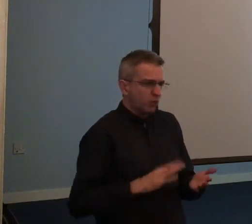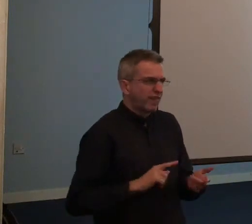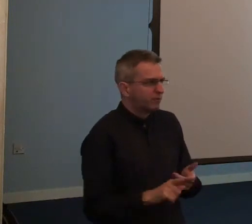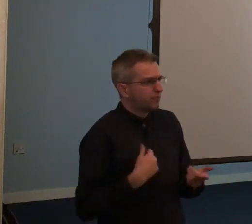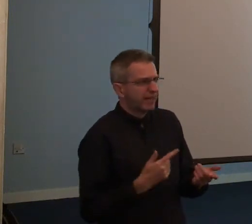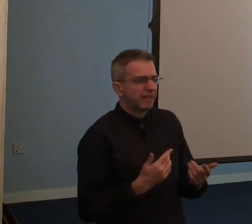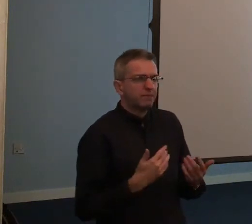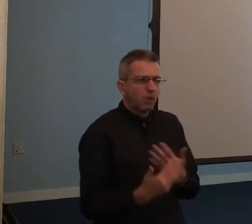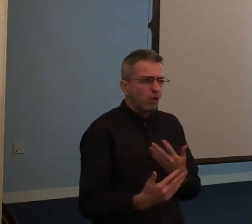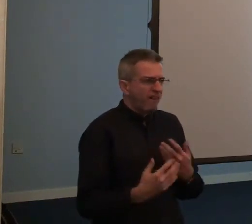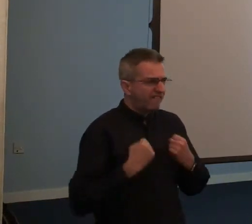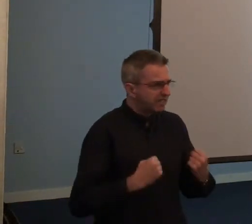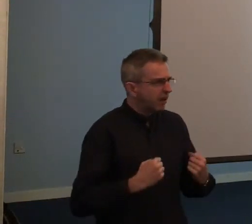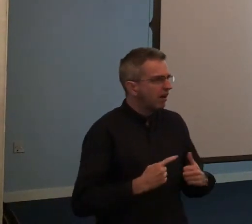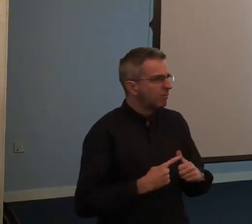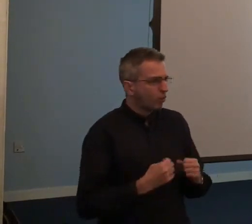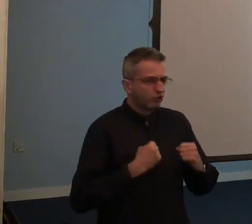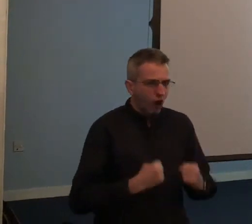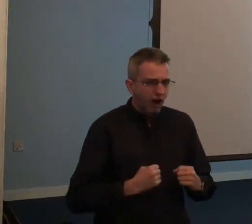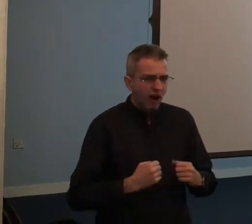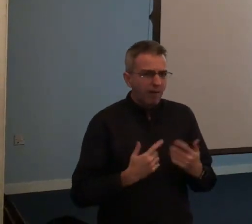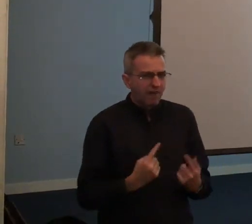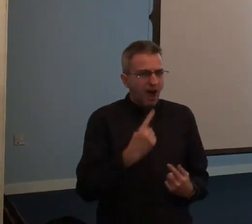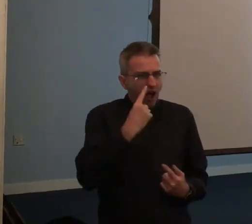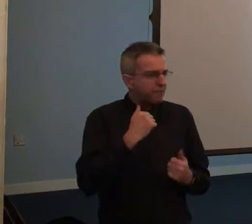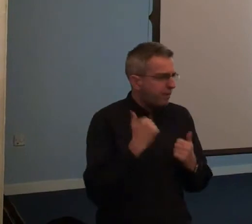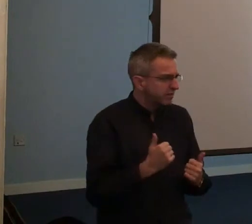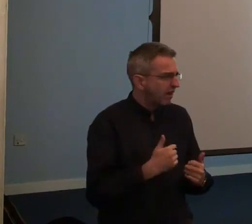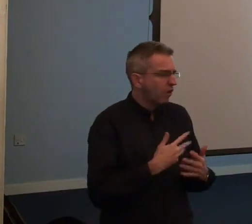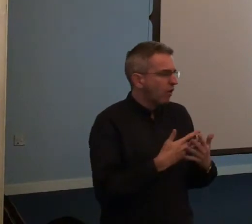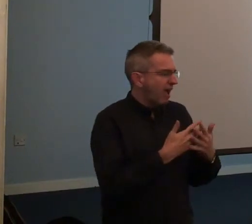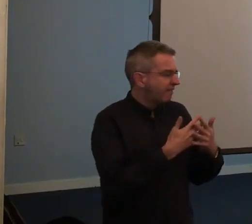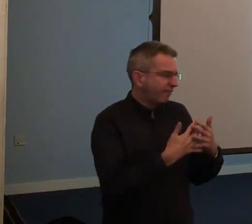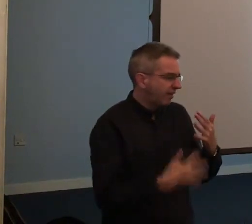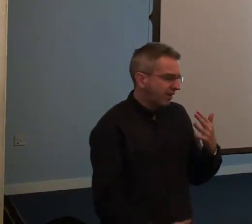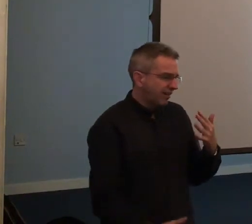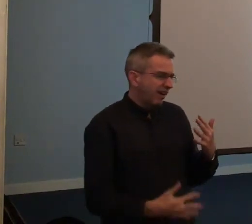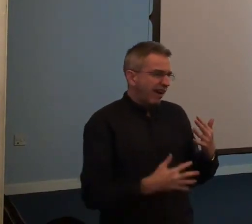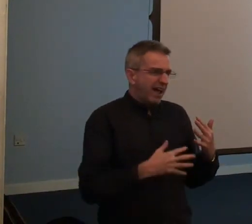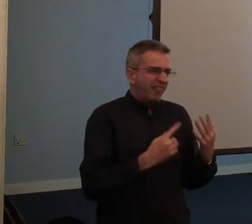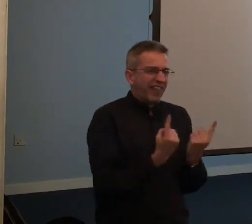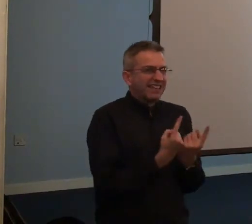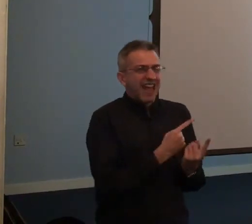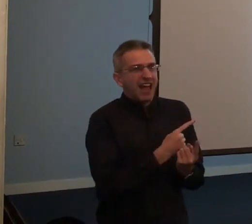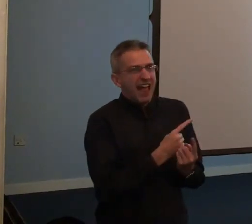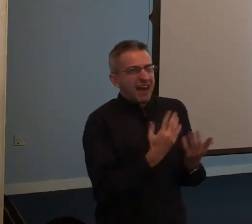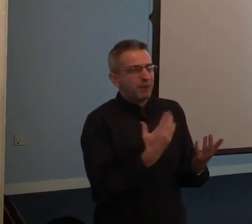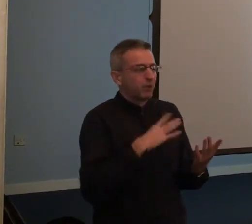born? You know, it means that you want them to be fitter, stronger, healthier, better eyesight, whatever, all these things.